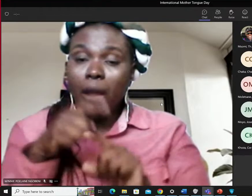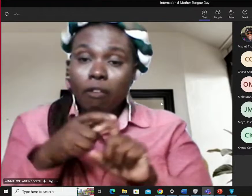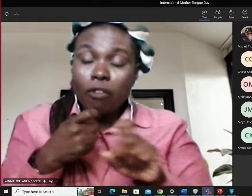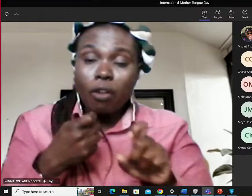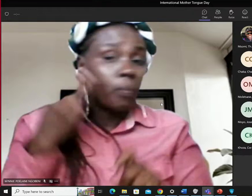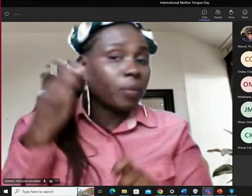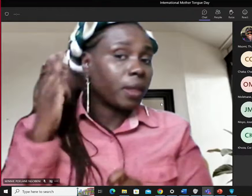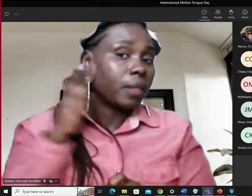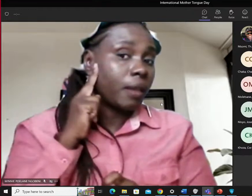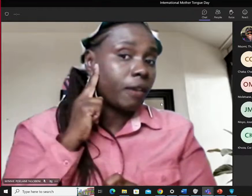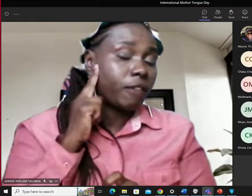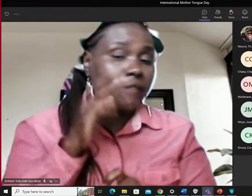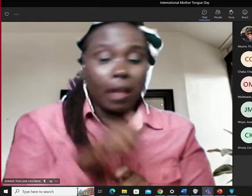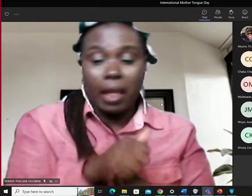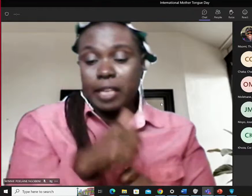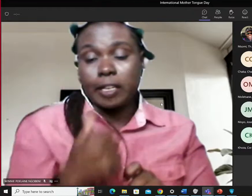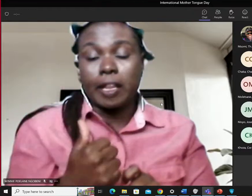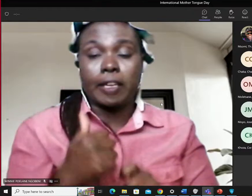side.